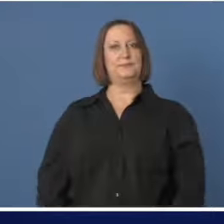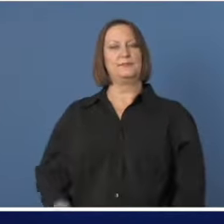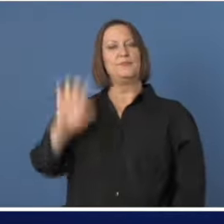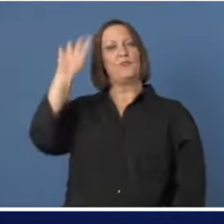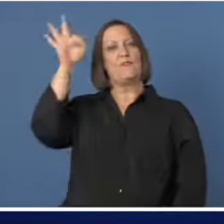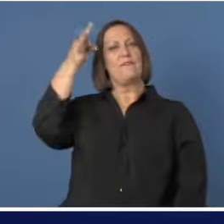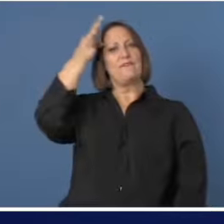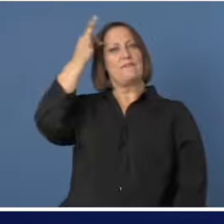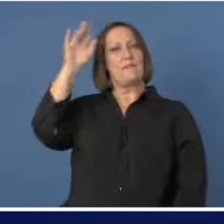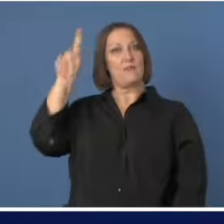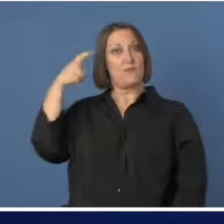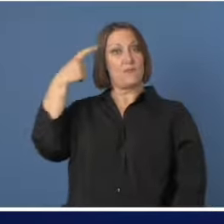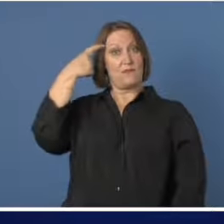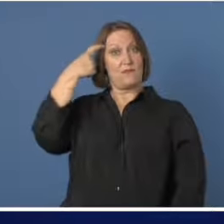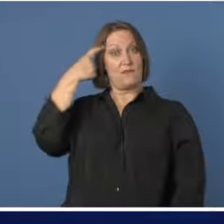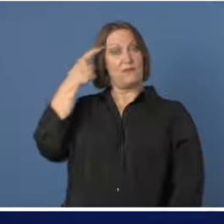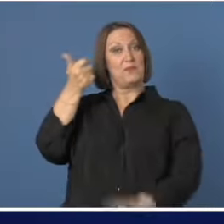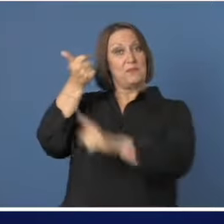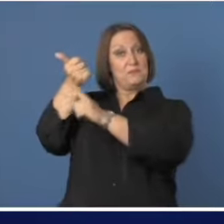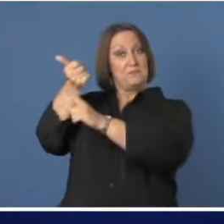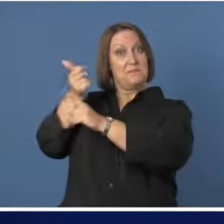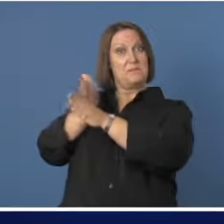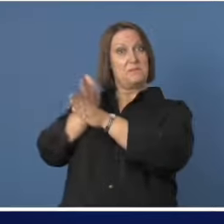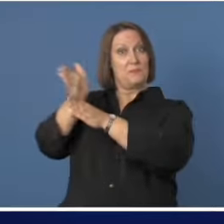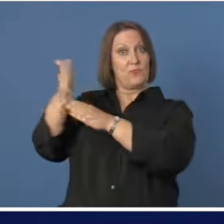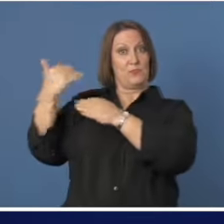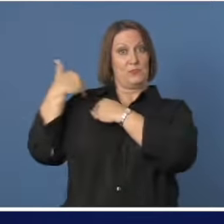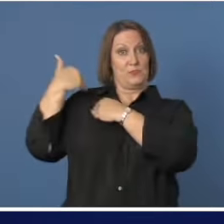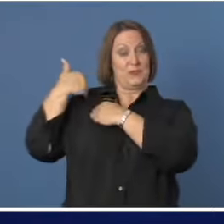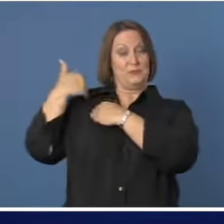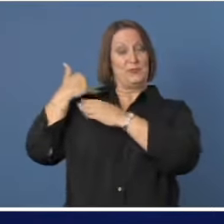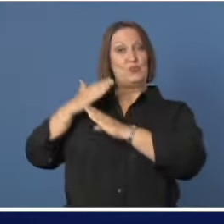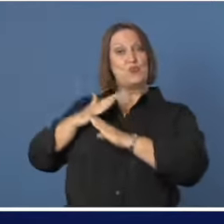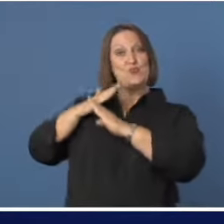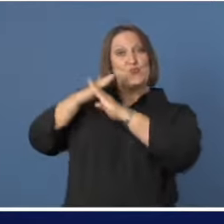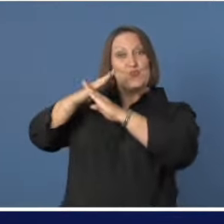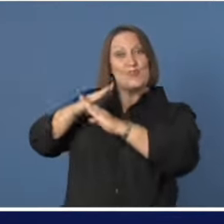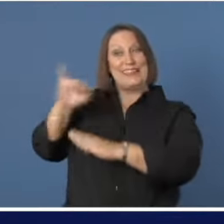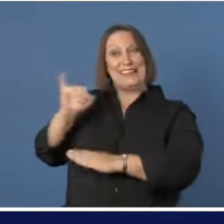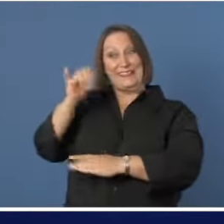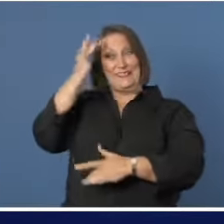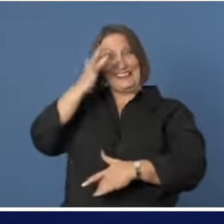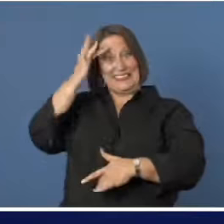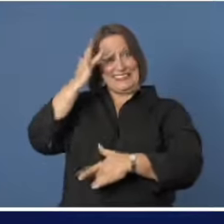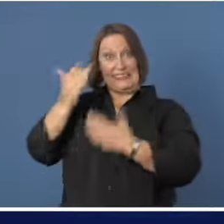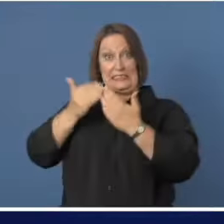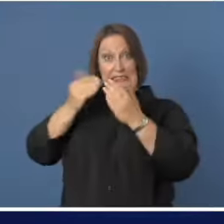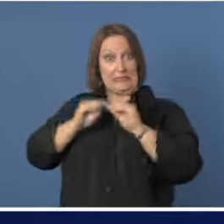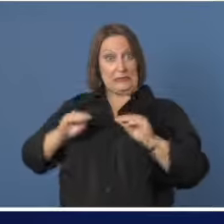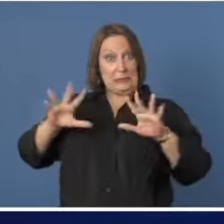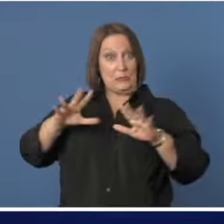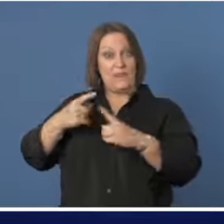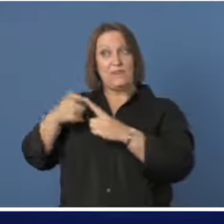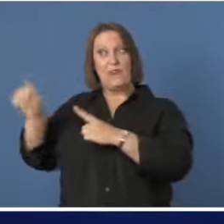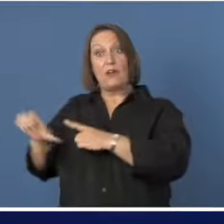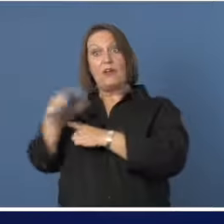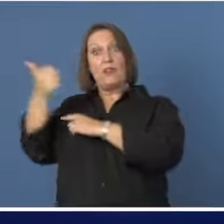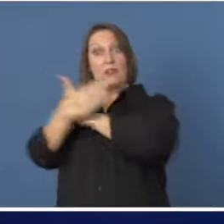The federal government has primary responsibility for preventing the introduction of communicable